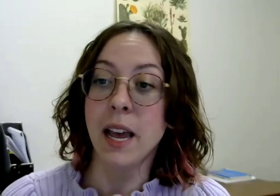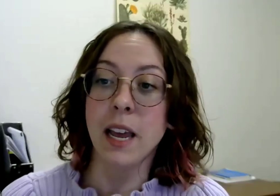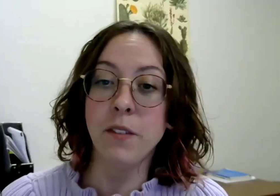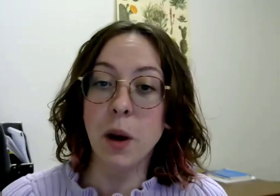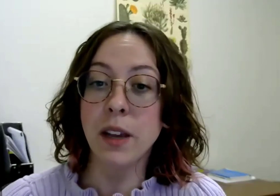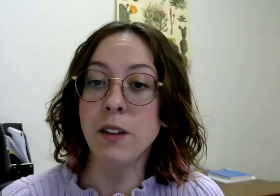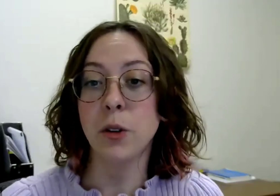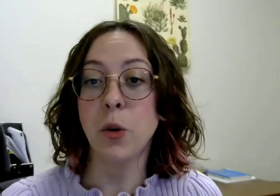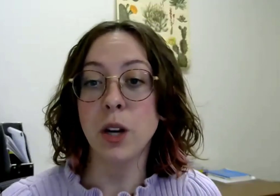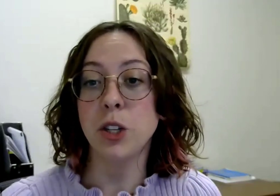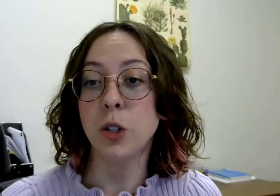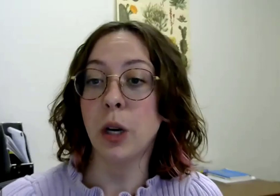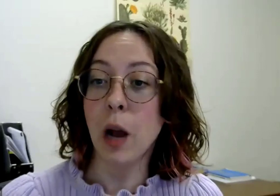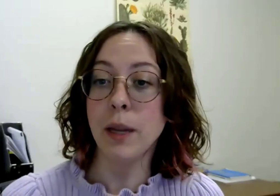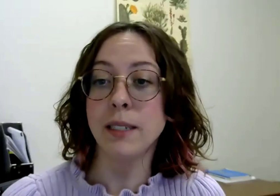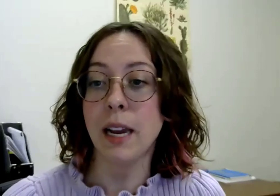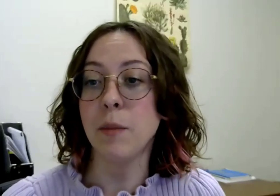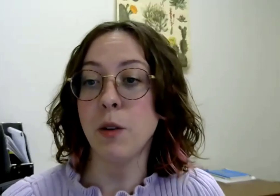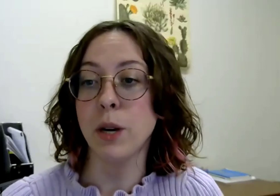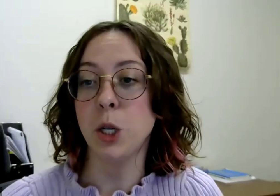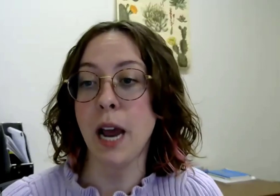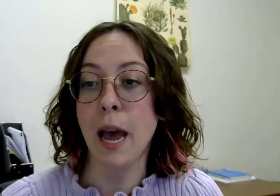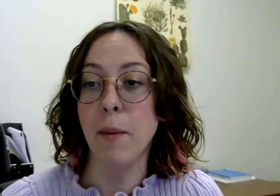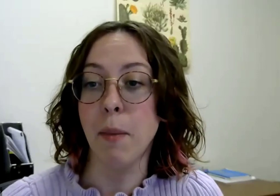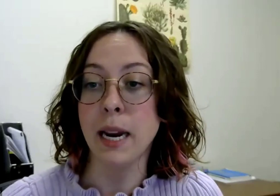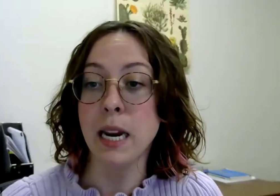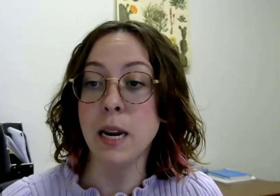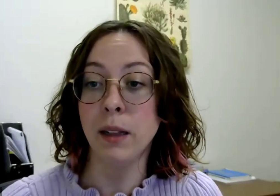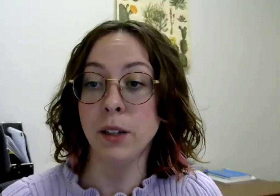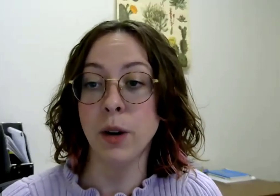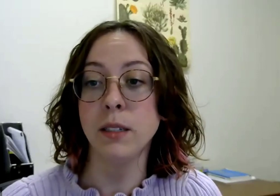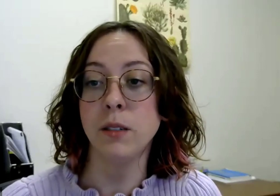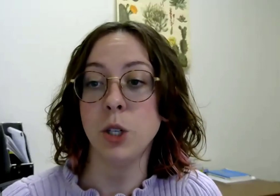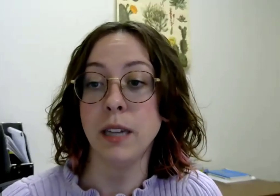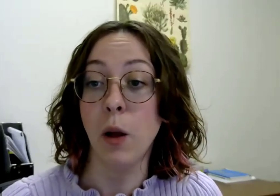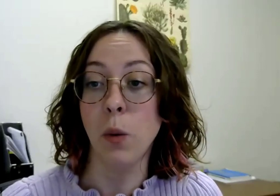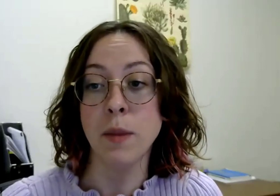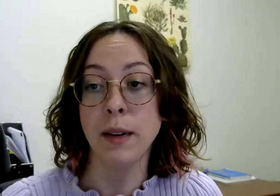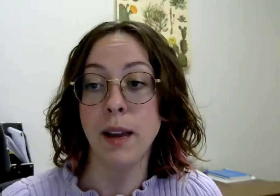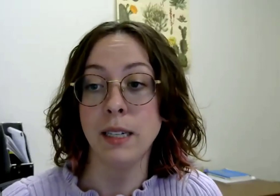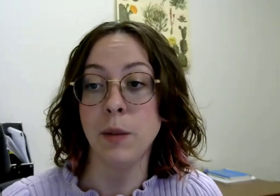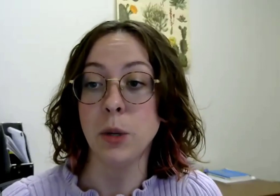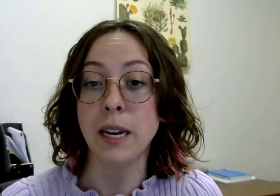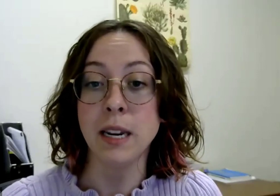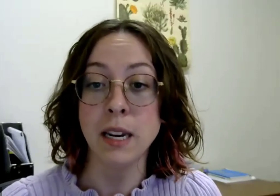center. If you have any further questions or comments, I can be reached at my email address, which is